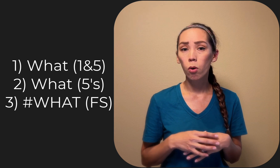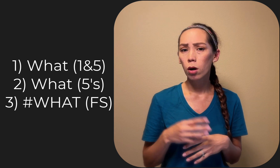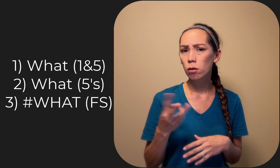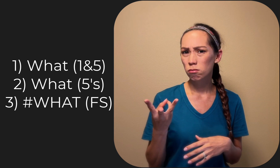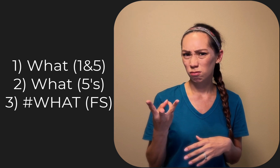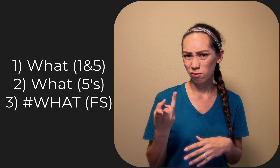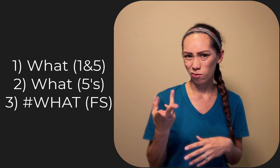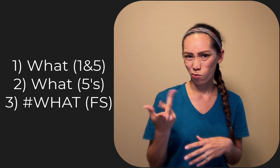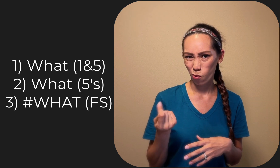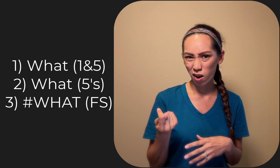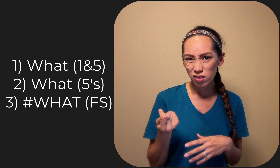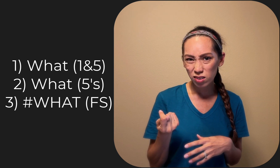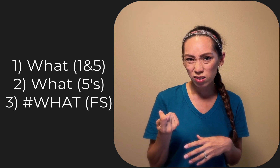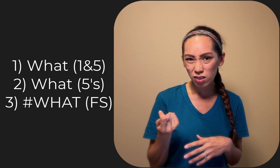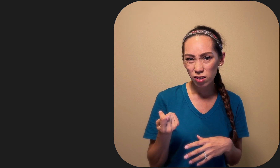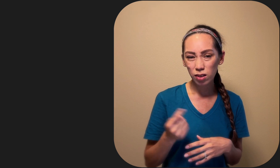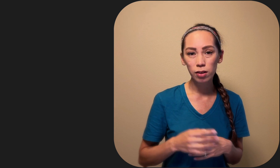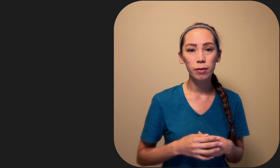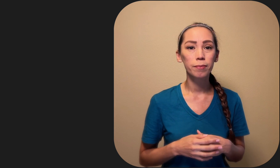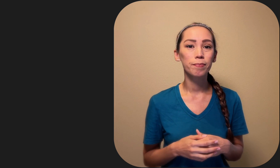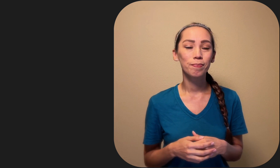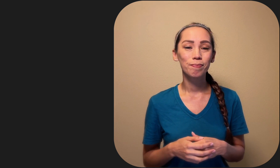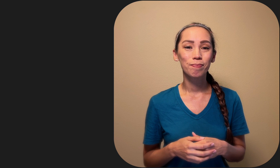what, the finger spelling way.